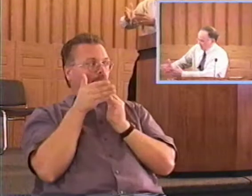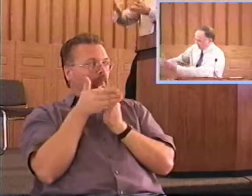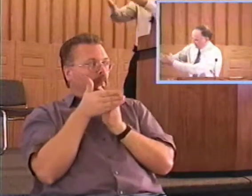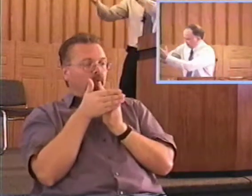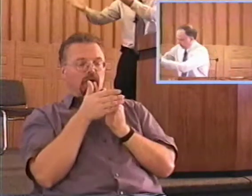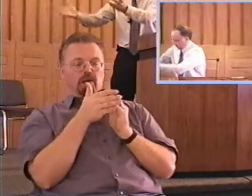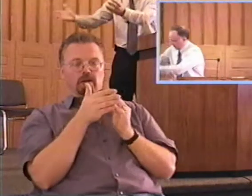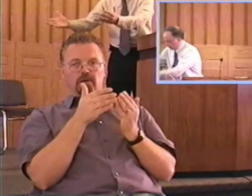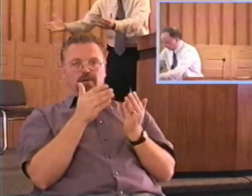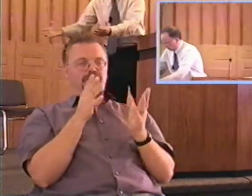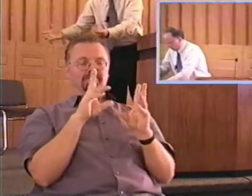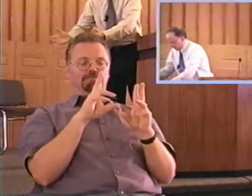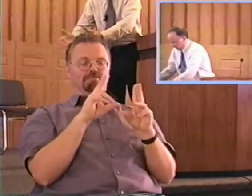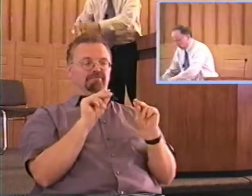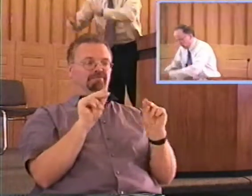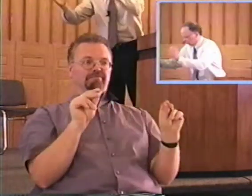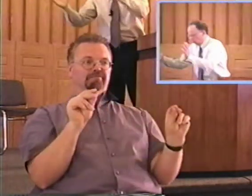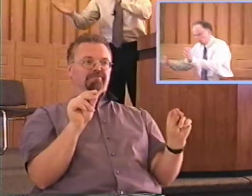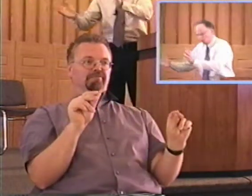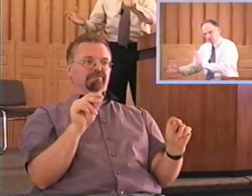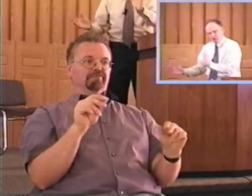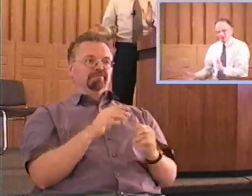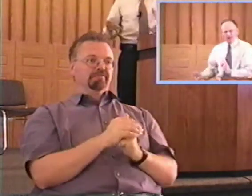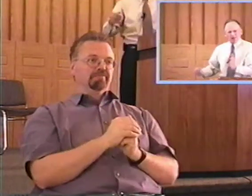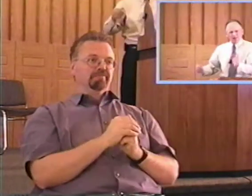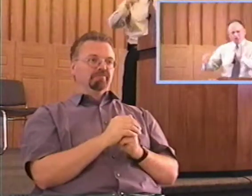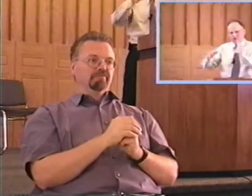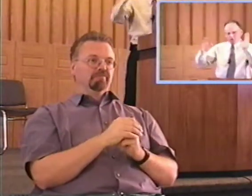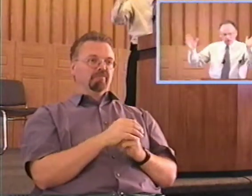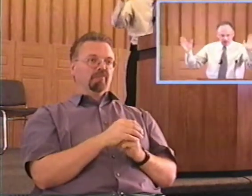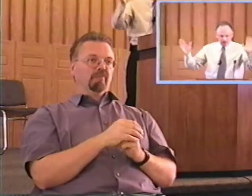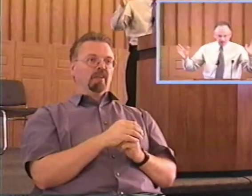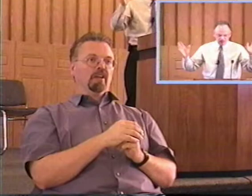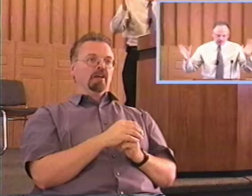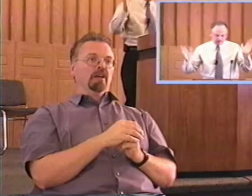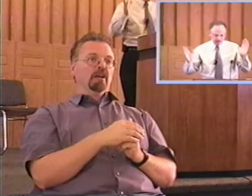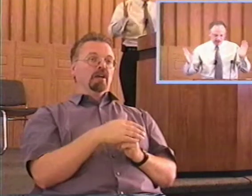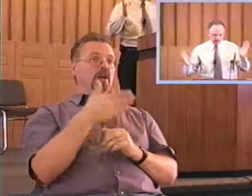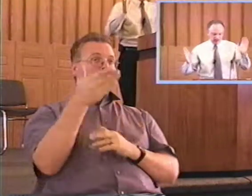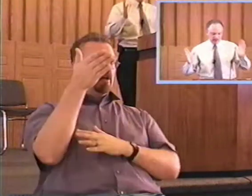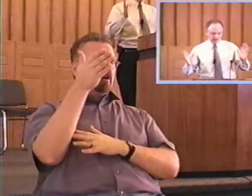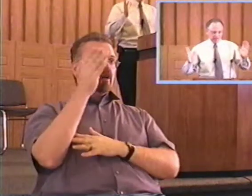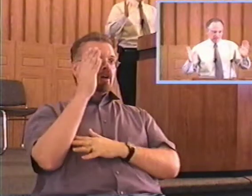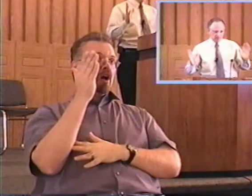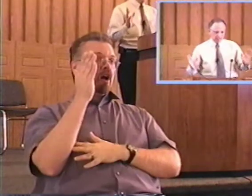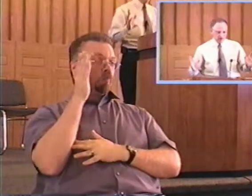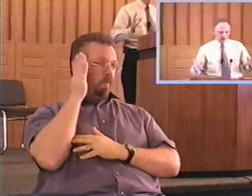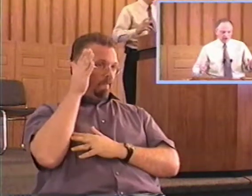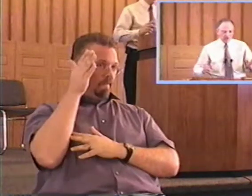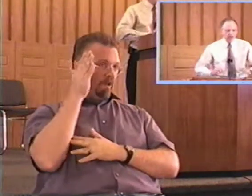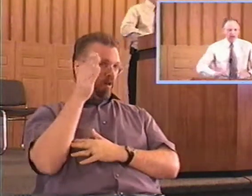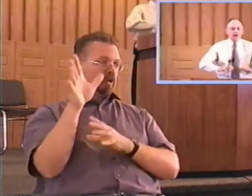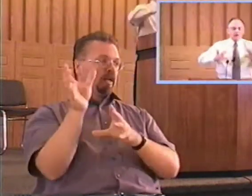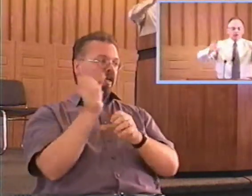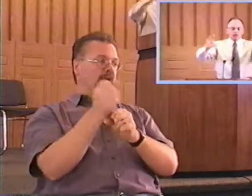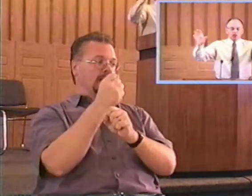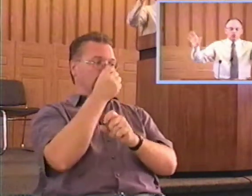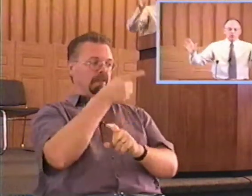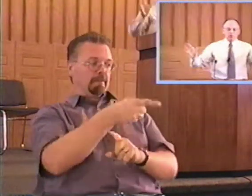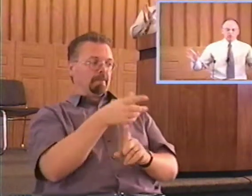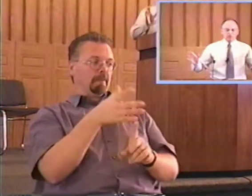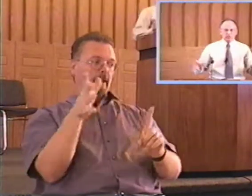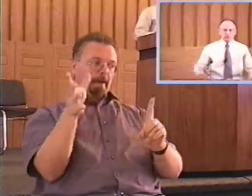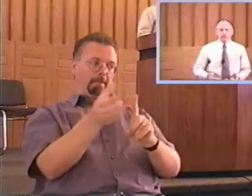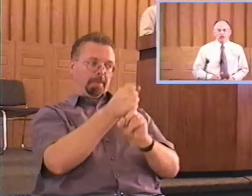if they get off on the criminal court of law. Don't worry about it, because God's going to eventually get them anyway, and